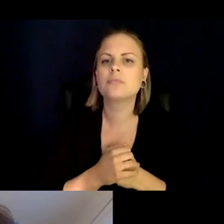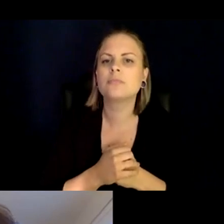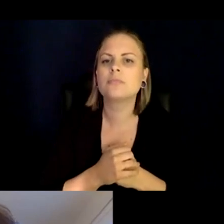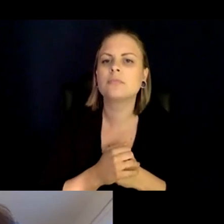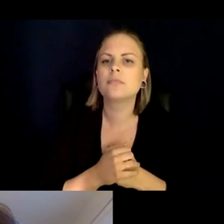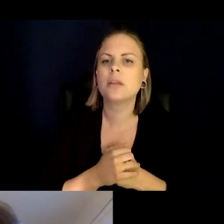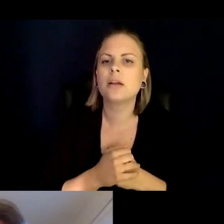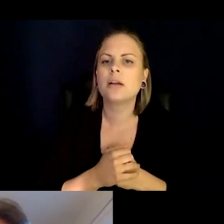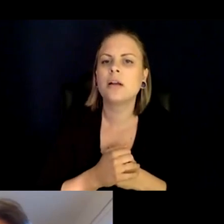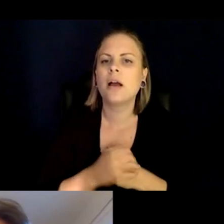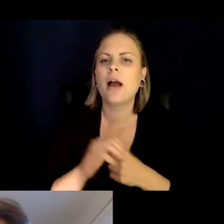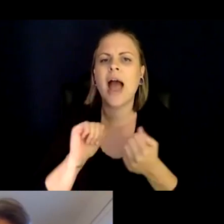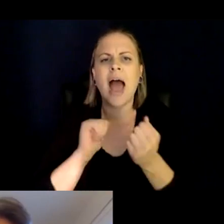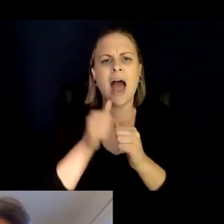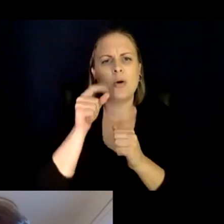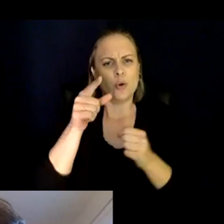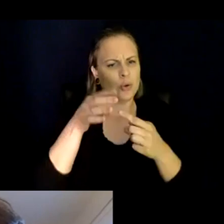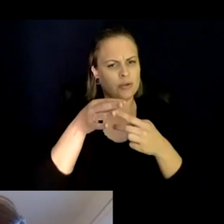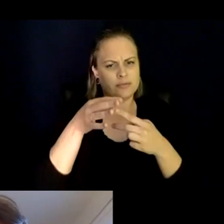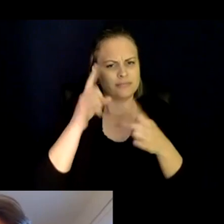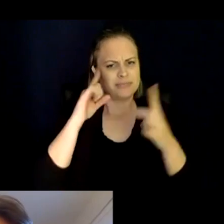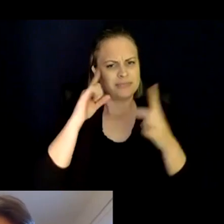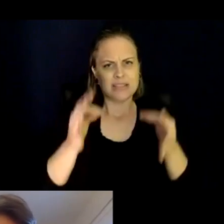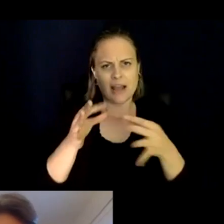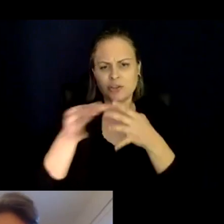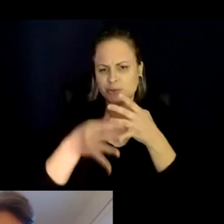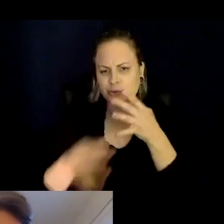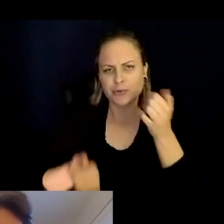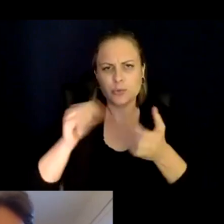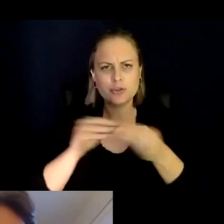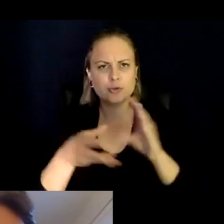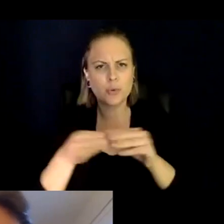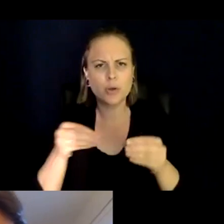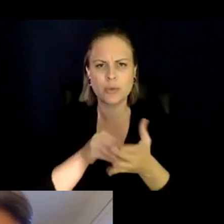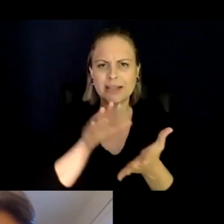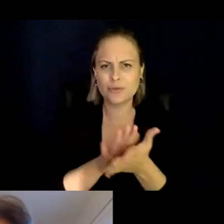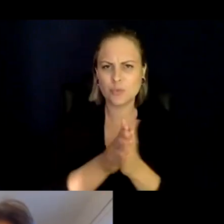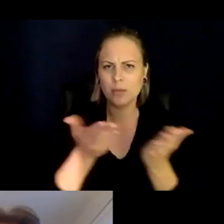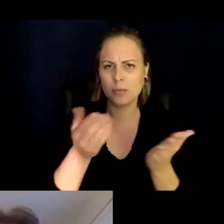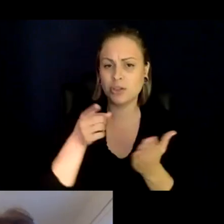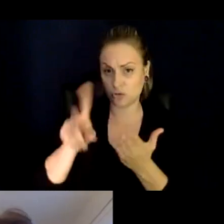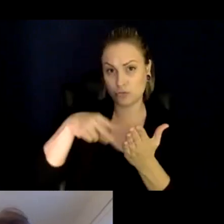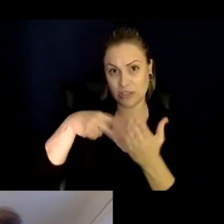Oops, sorry. How did you select which stories would go in the book? And did you do any readings during the hikes?